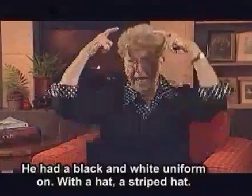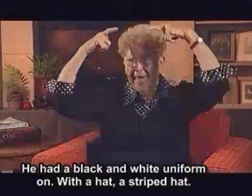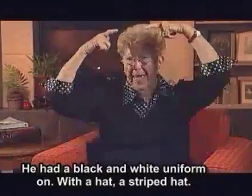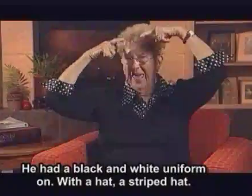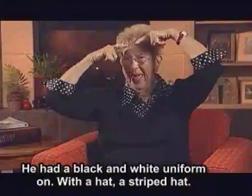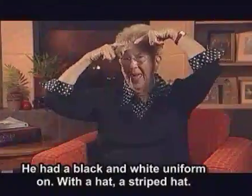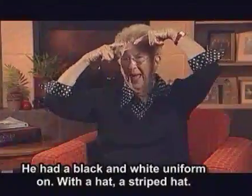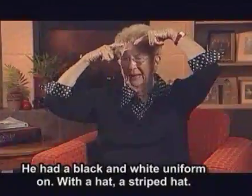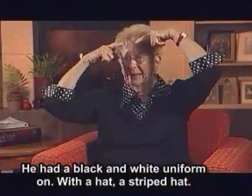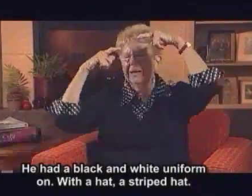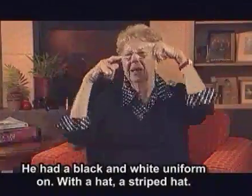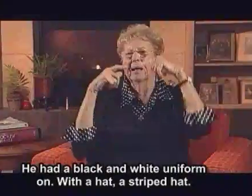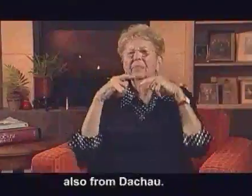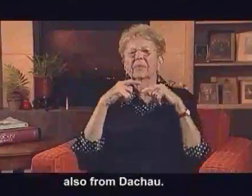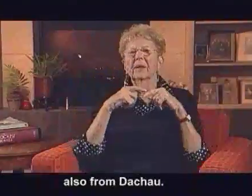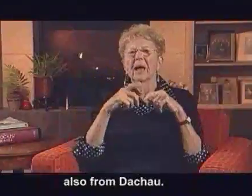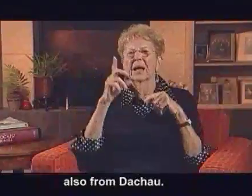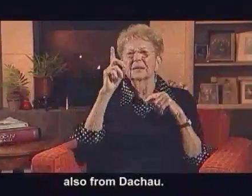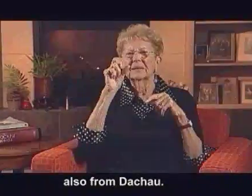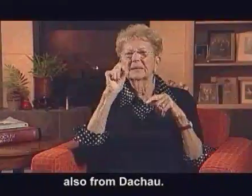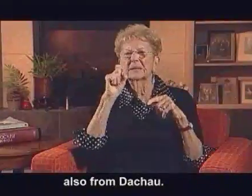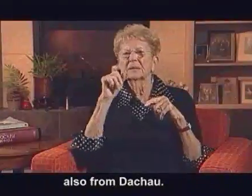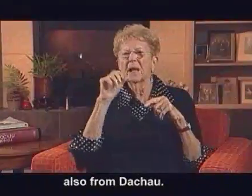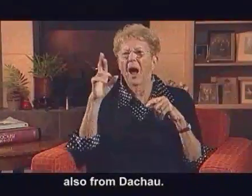with a hat, a striped hat also, from Dachau.